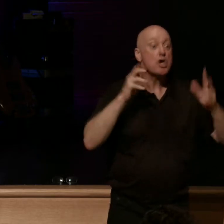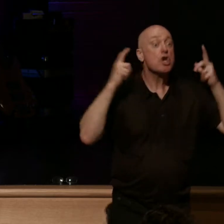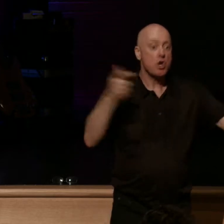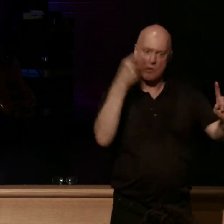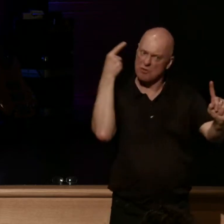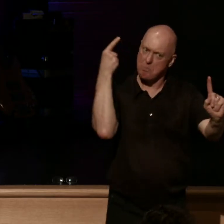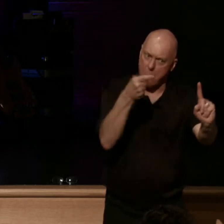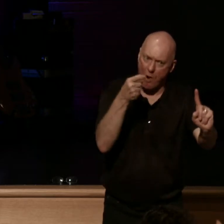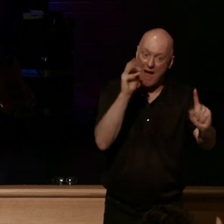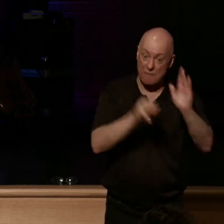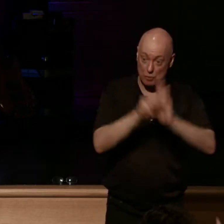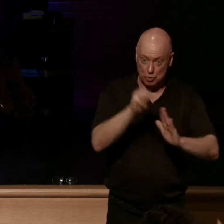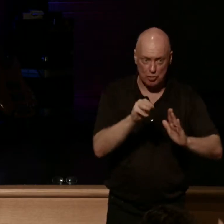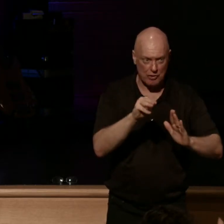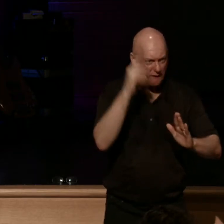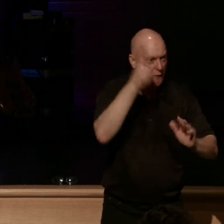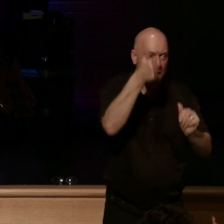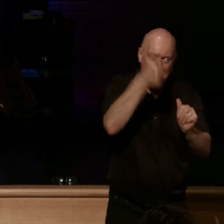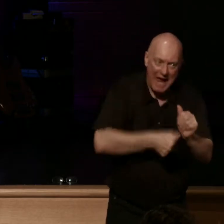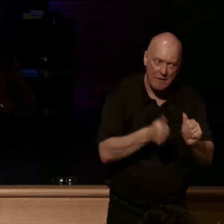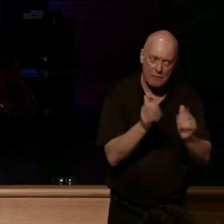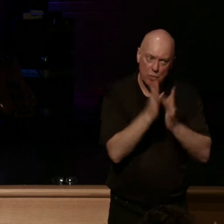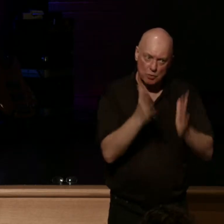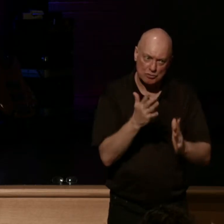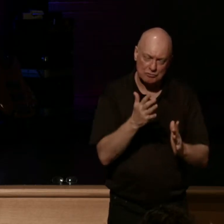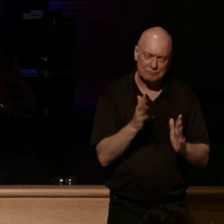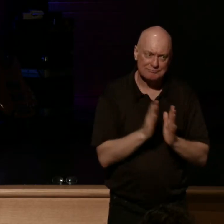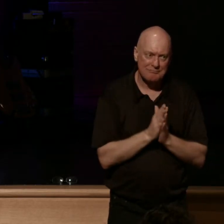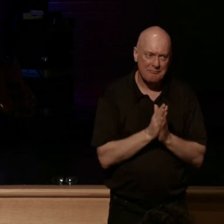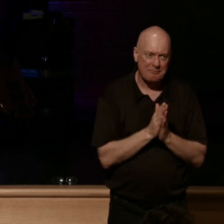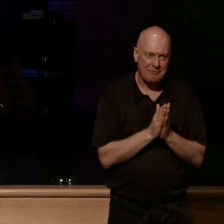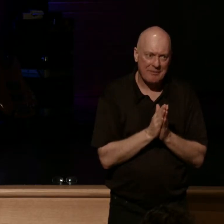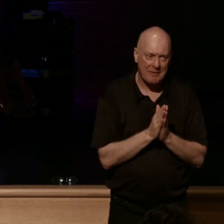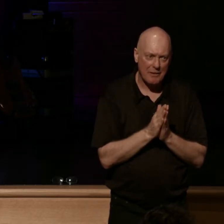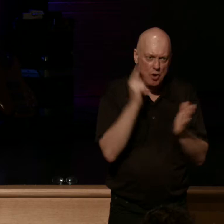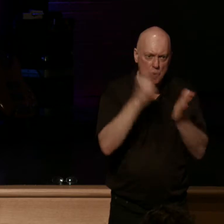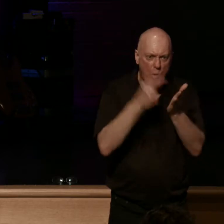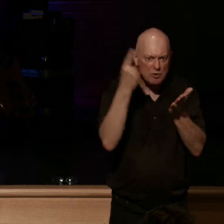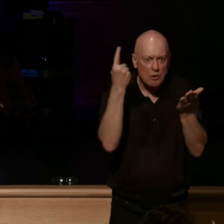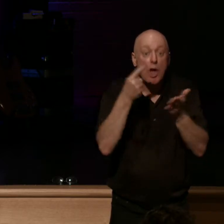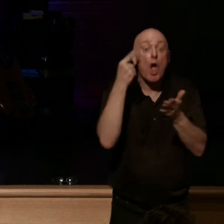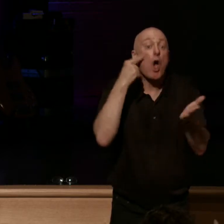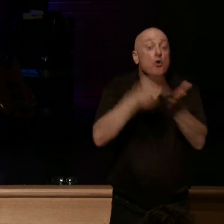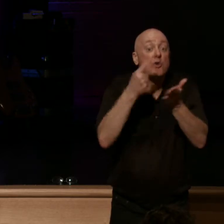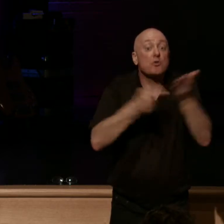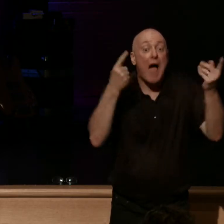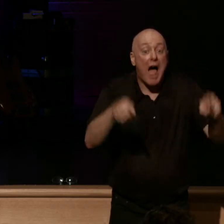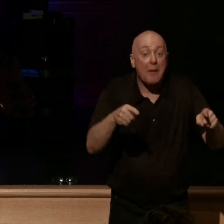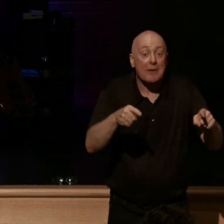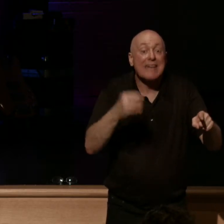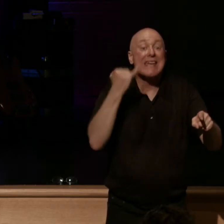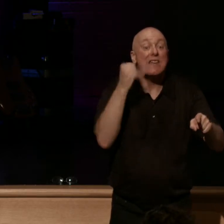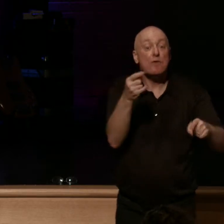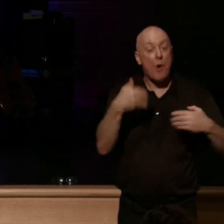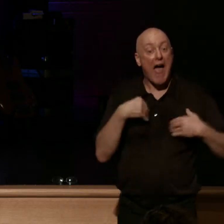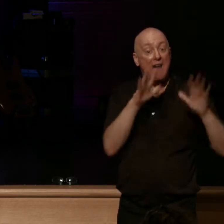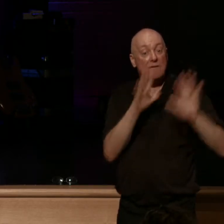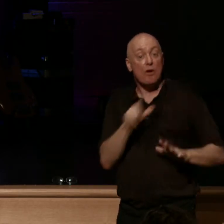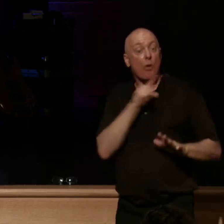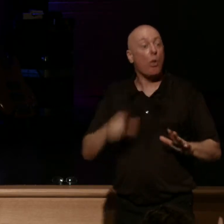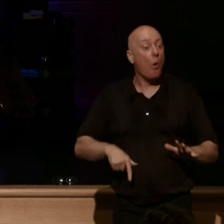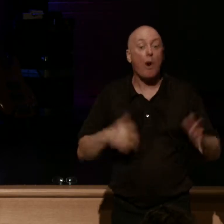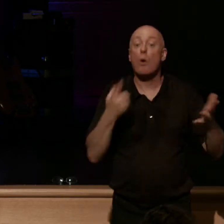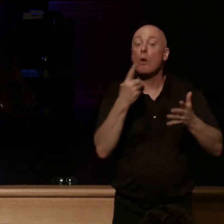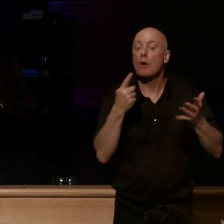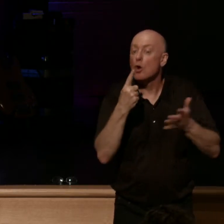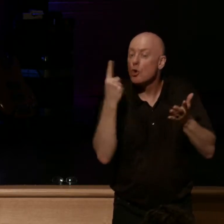point of maturity here for every Christ follower. Notice what happens with the fear of the Lord as it floods our lives. Notice it's the fear